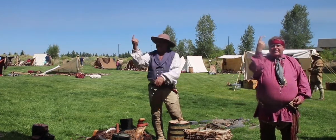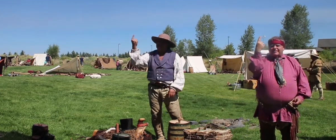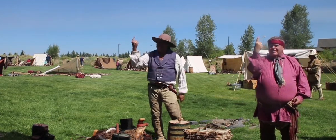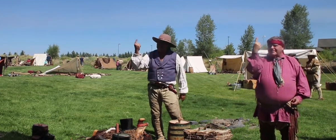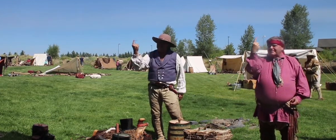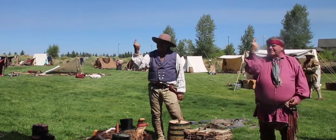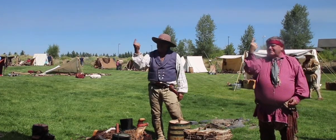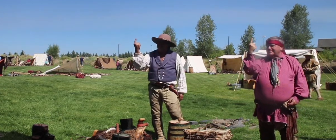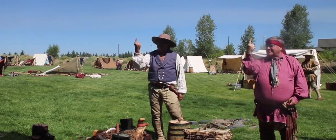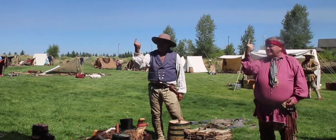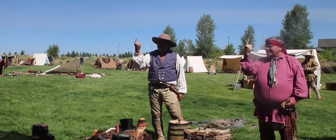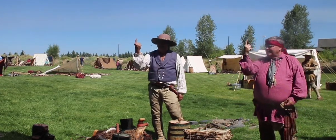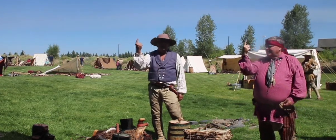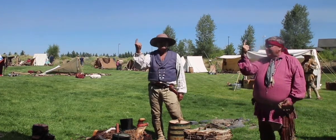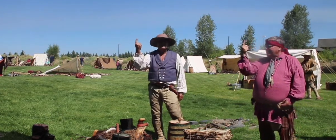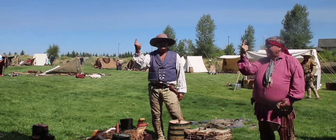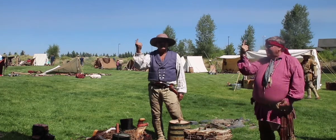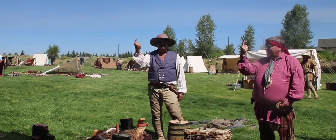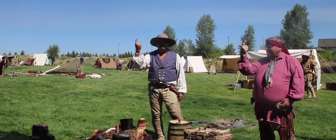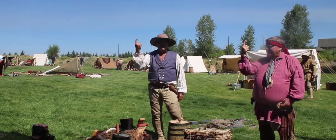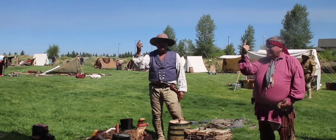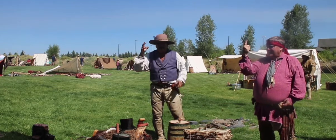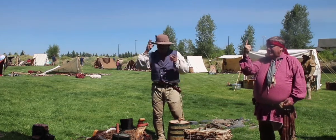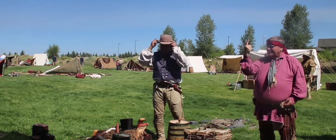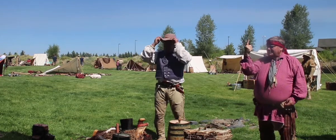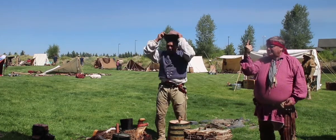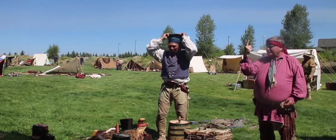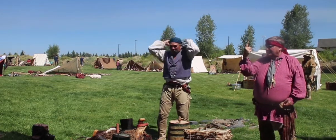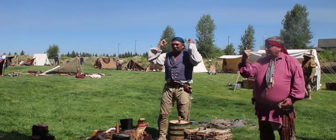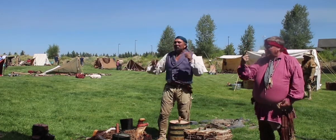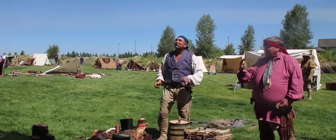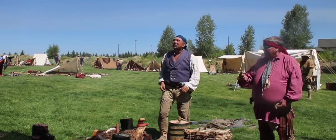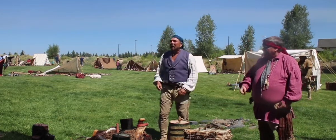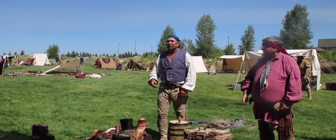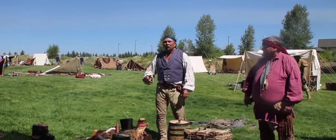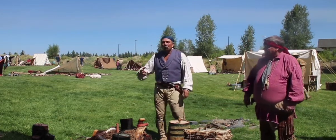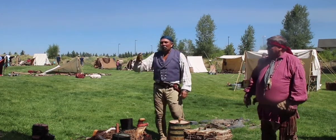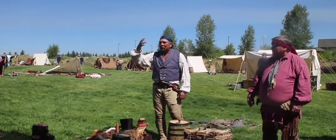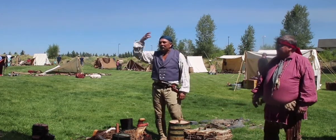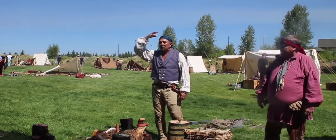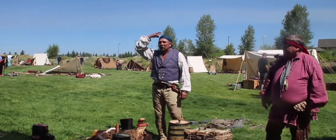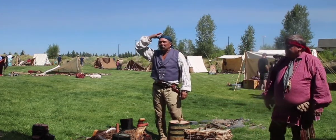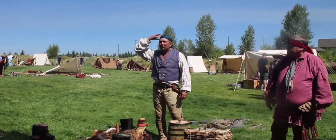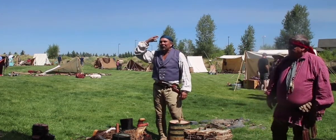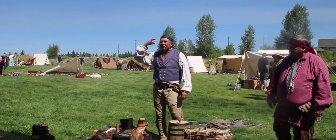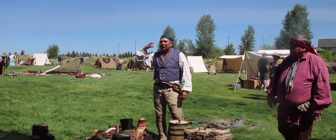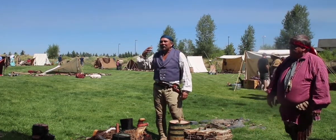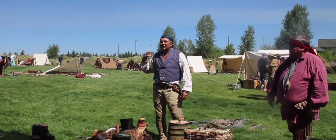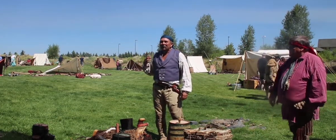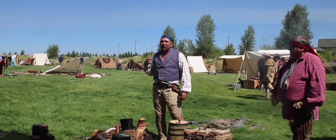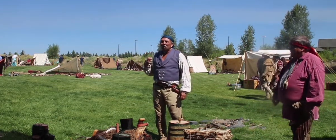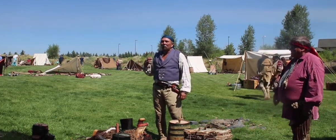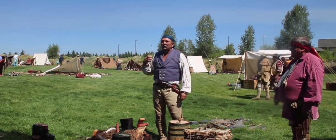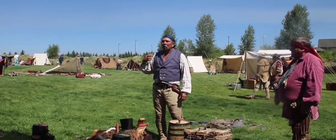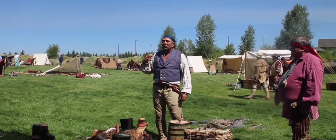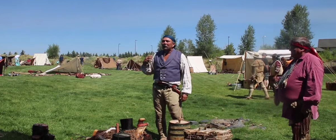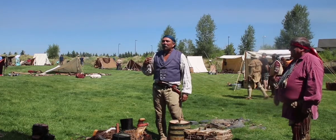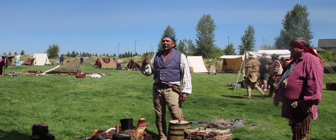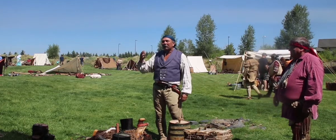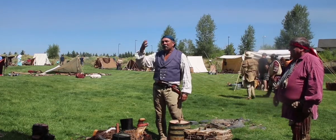is facing away, and that's the sign for man. If I was to do the sign for a woman, it would be like this, like a woman combing her hair,